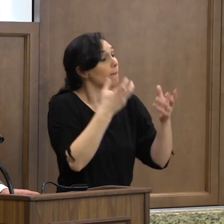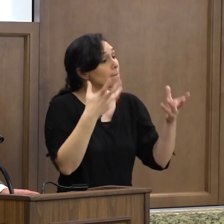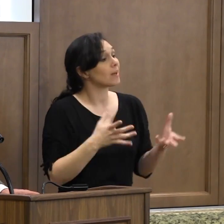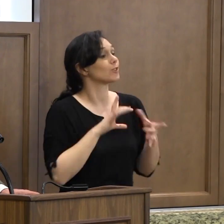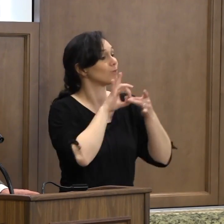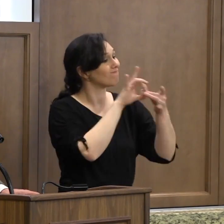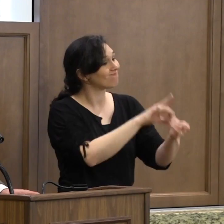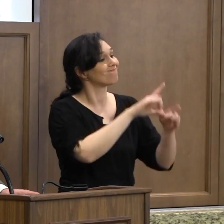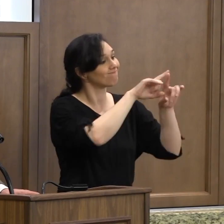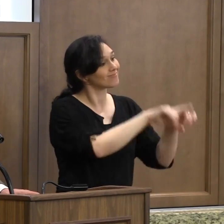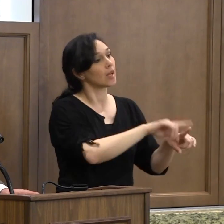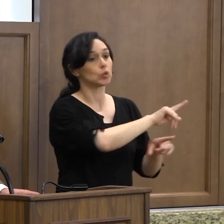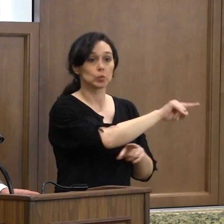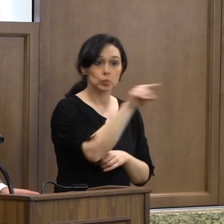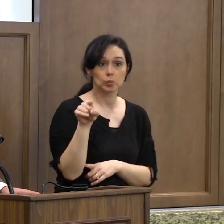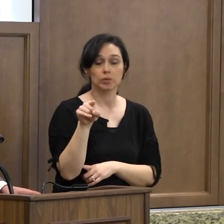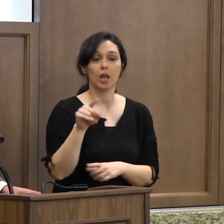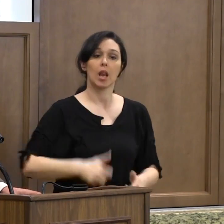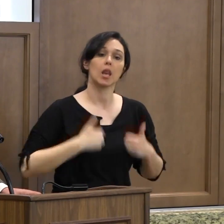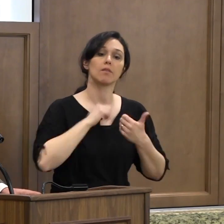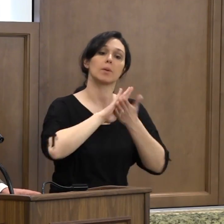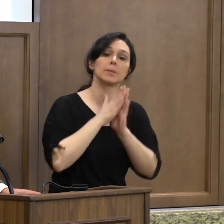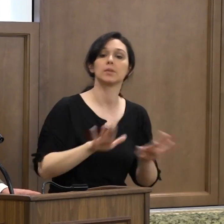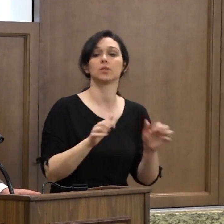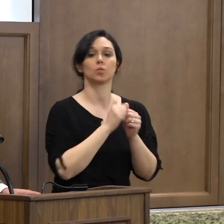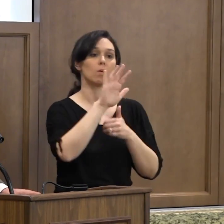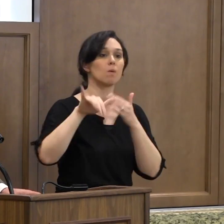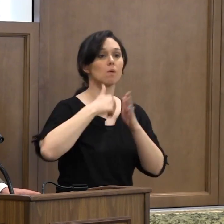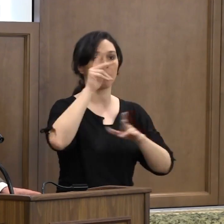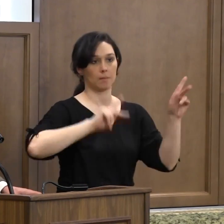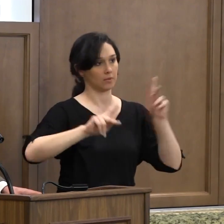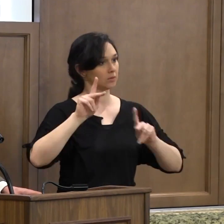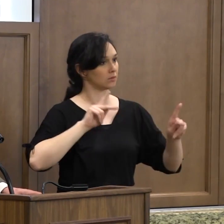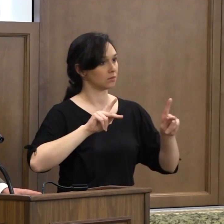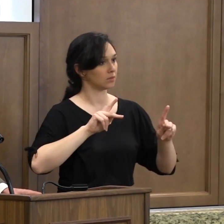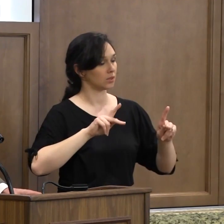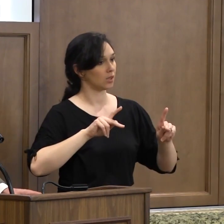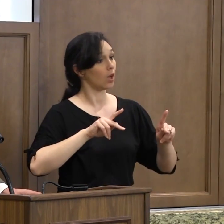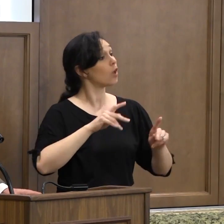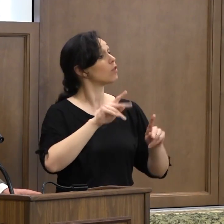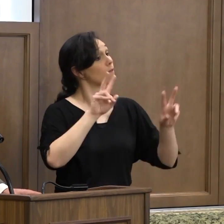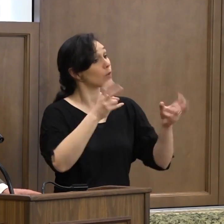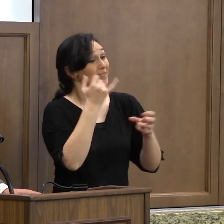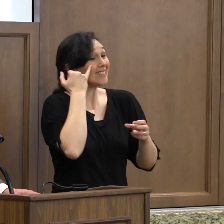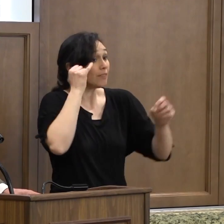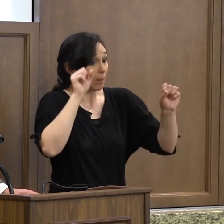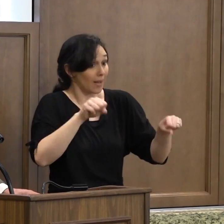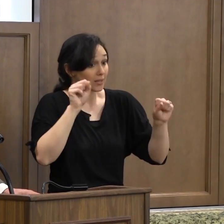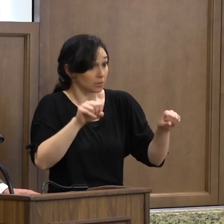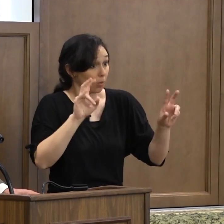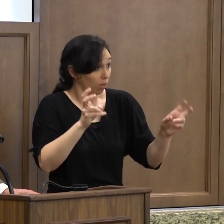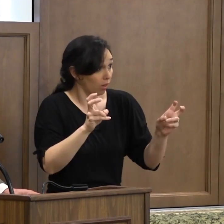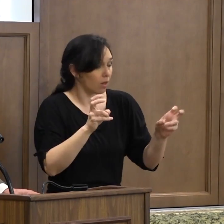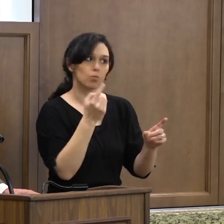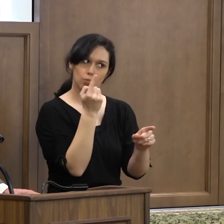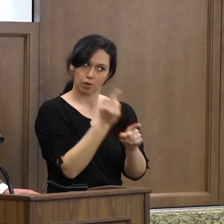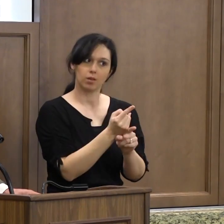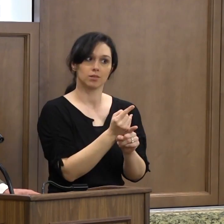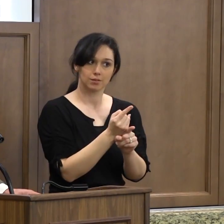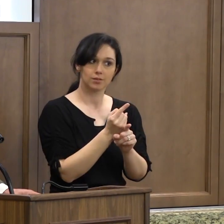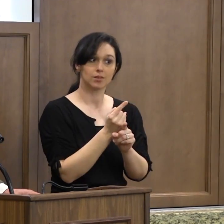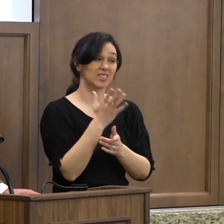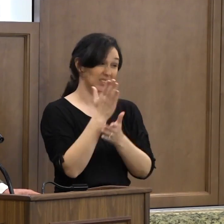lieth in you, live peaceably with all men. The phrase, if it be possible, is rightly put. For